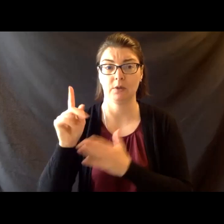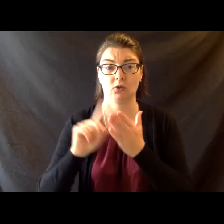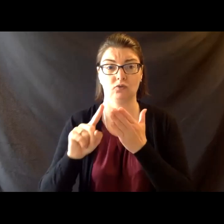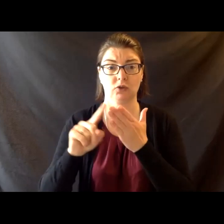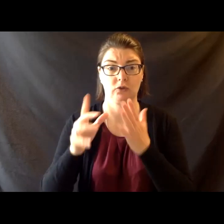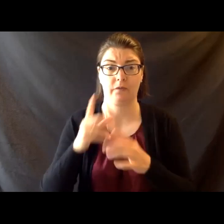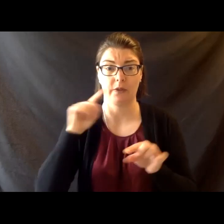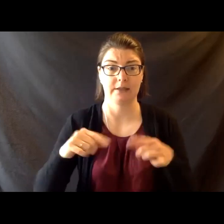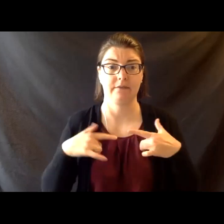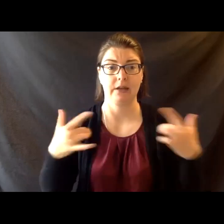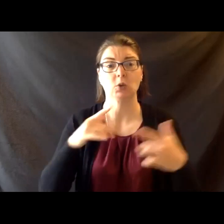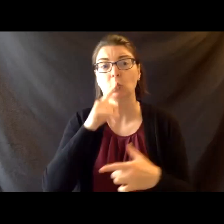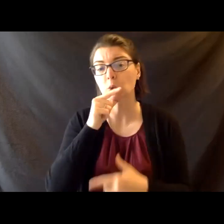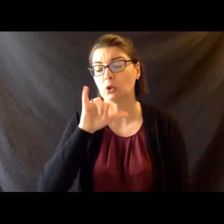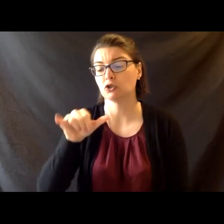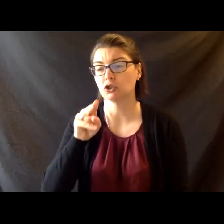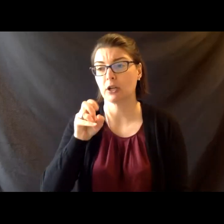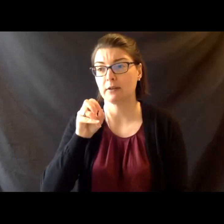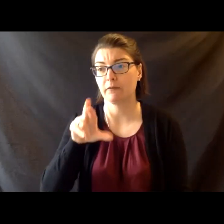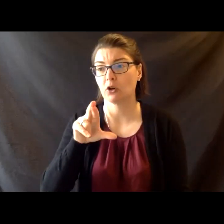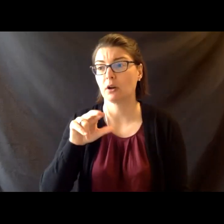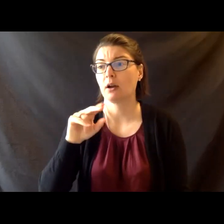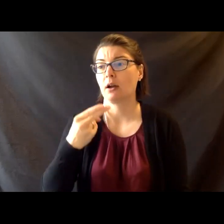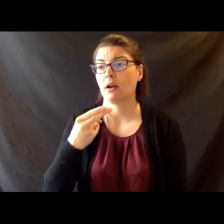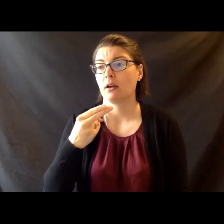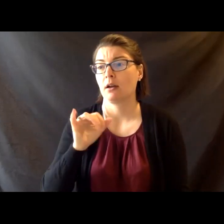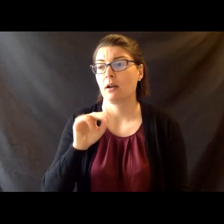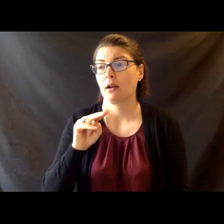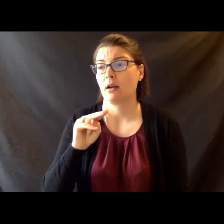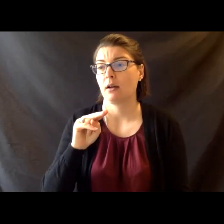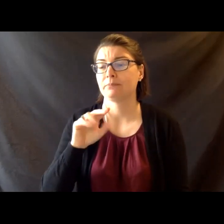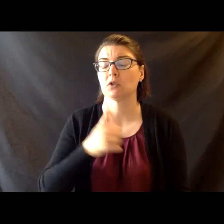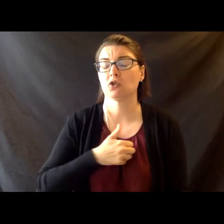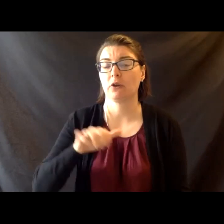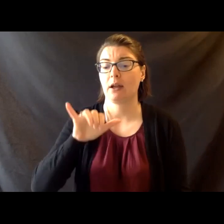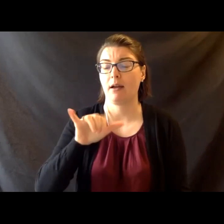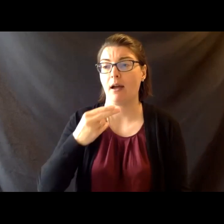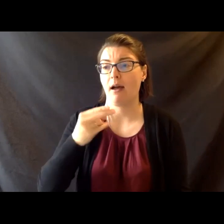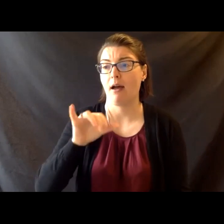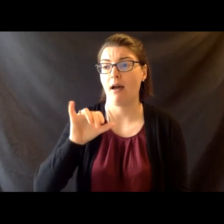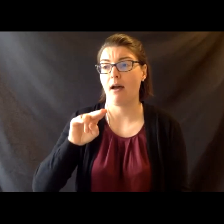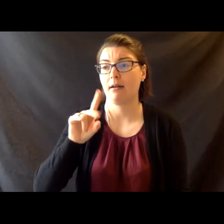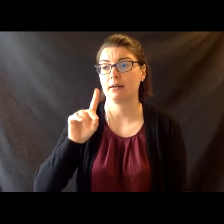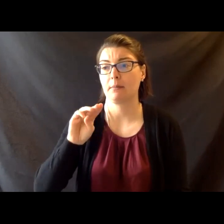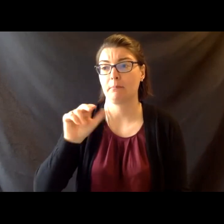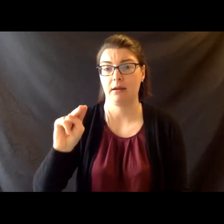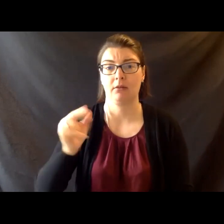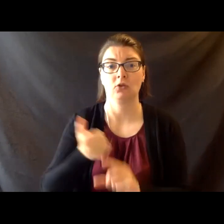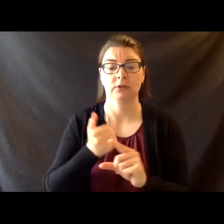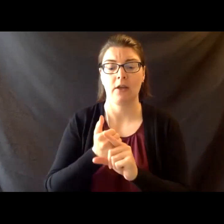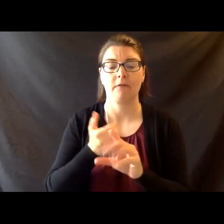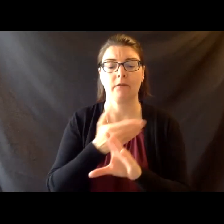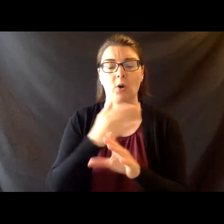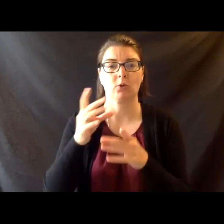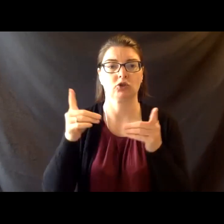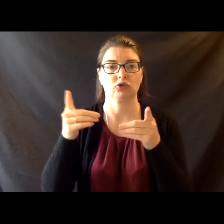Hyman. She began in December 2020. Jennifer is the former director of the Center for Refugee Studies at